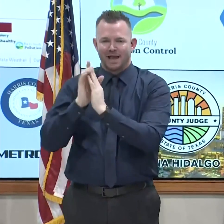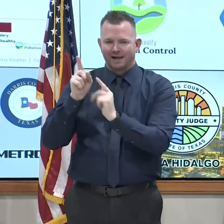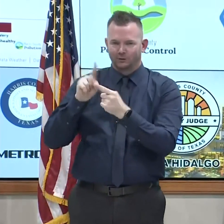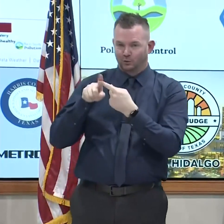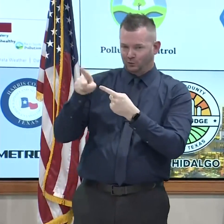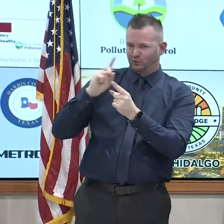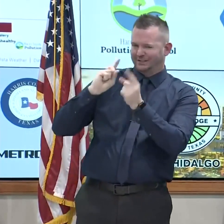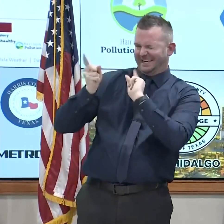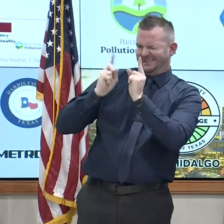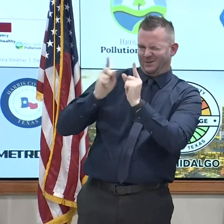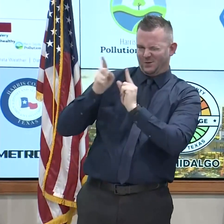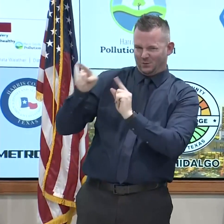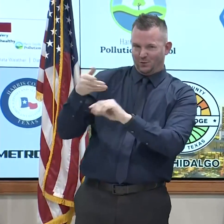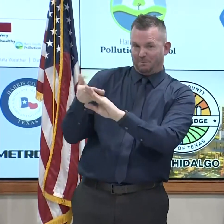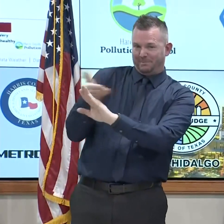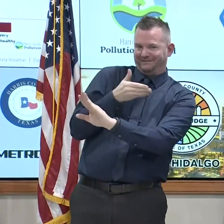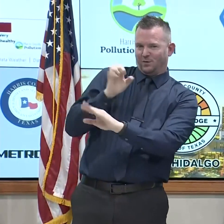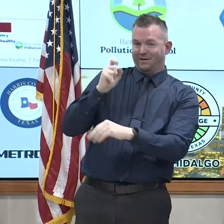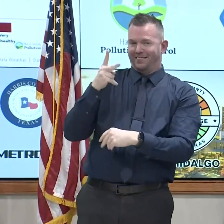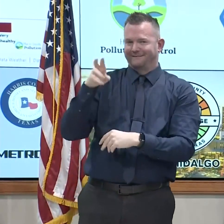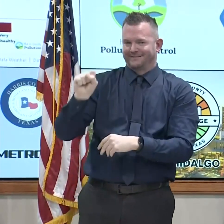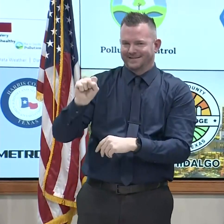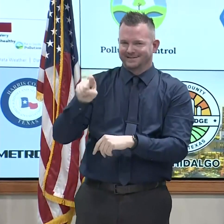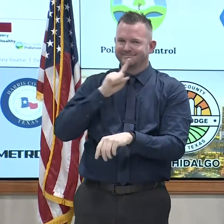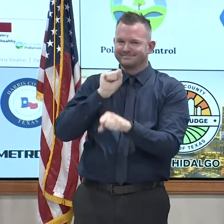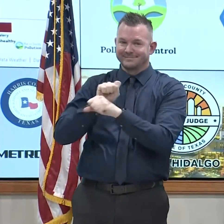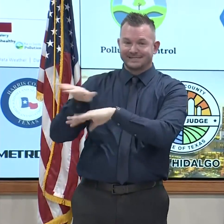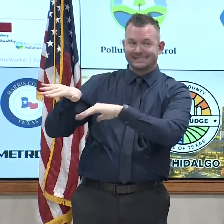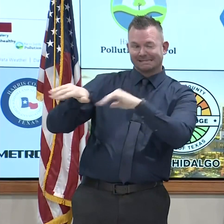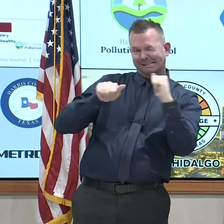building. And finally,